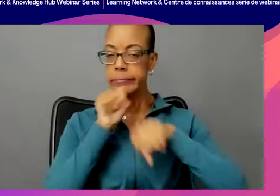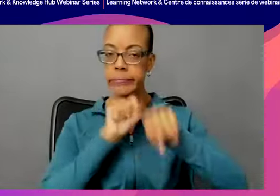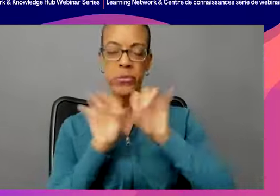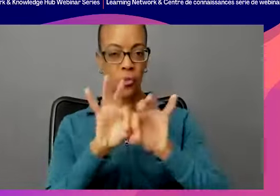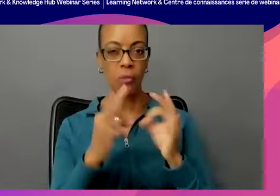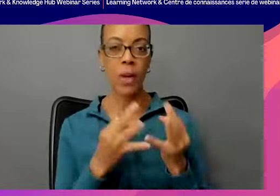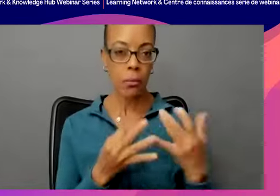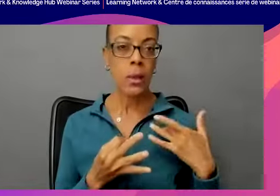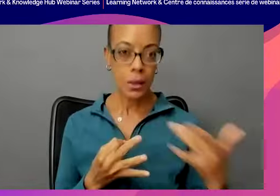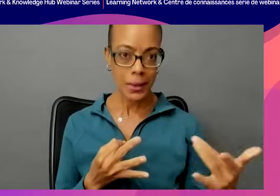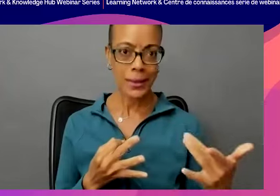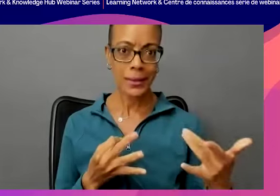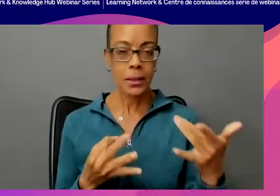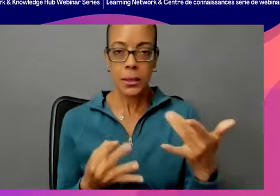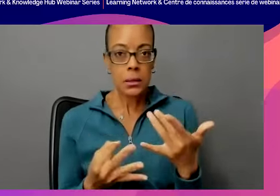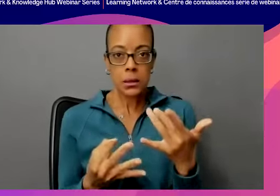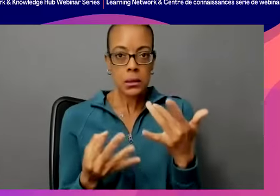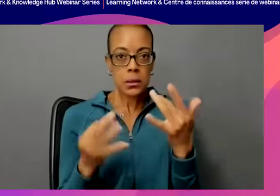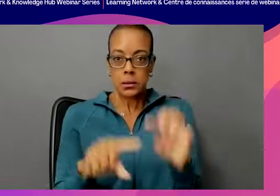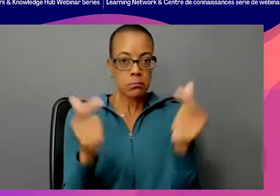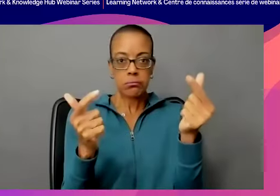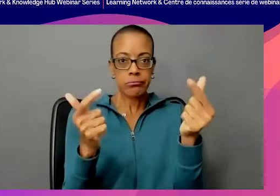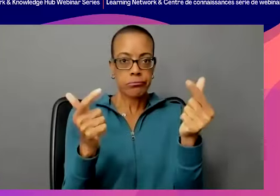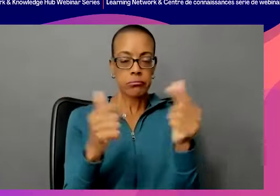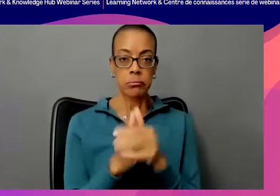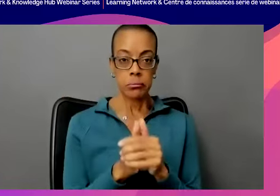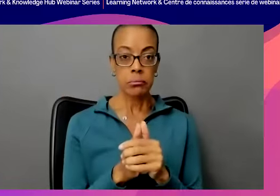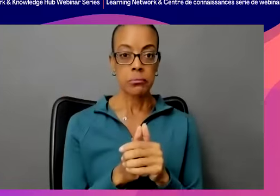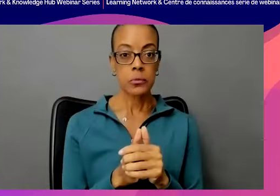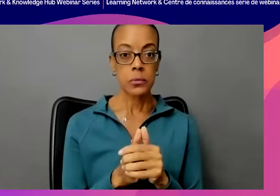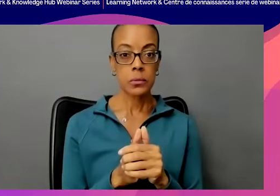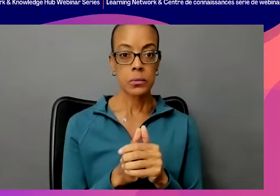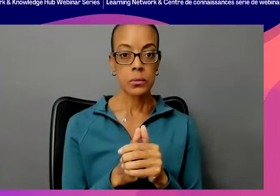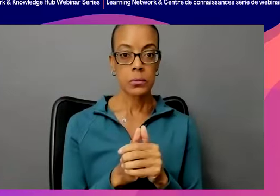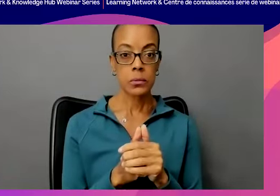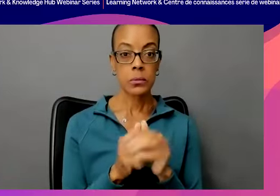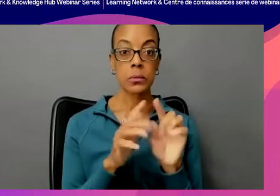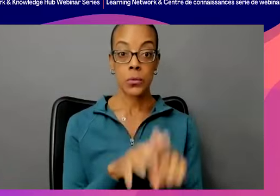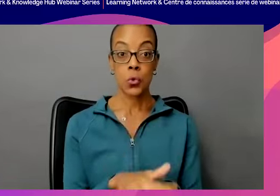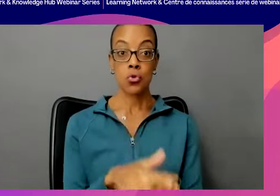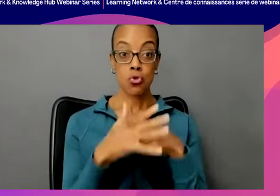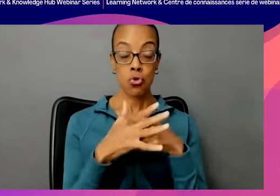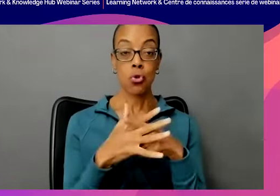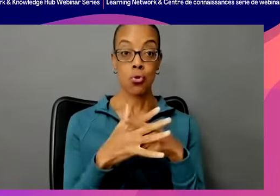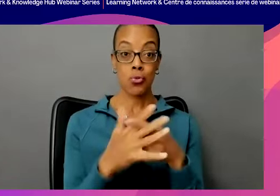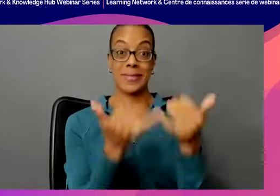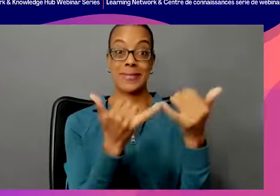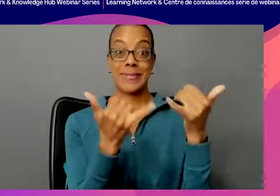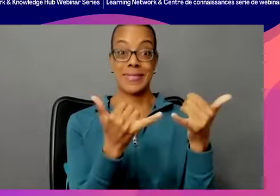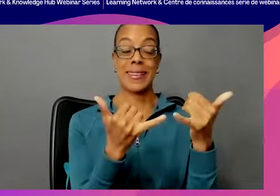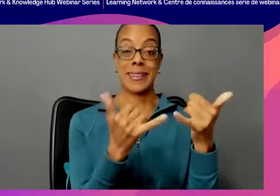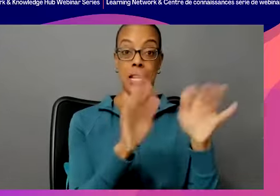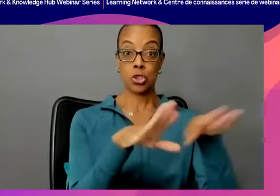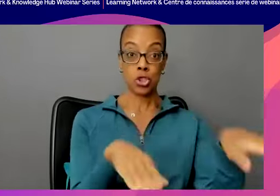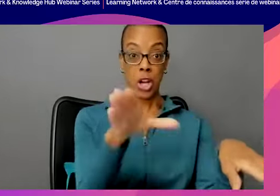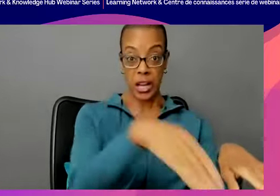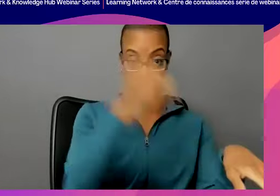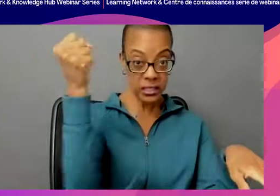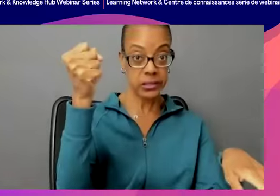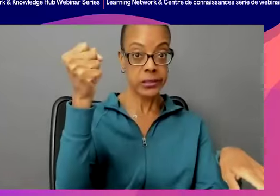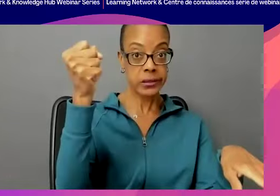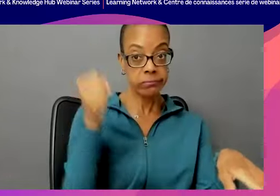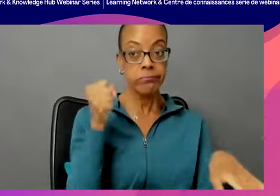have does not work. If we start at the current system, the child that's removed from their home and taken to a